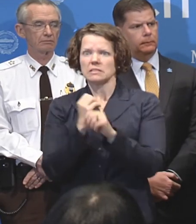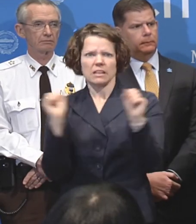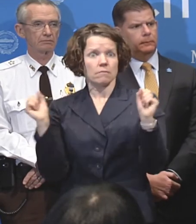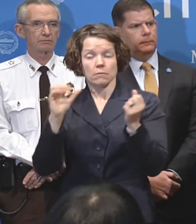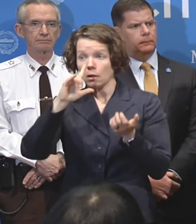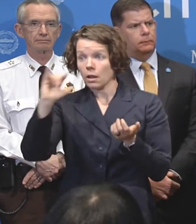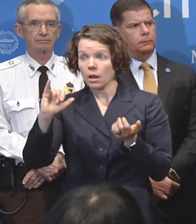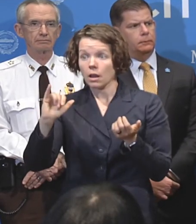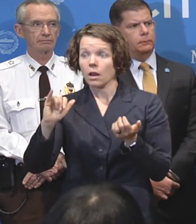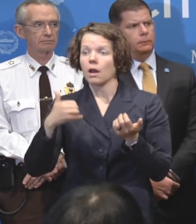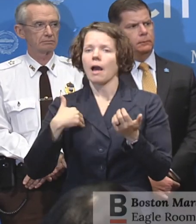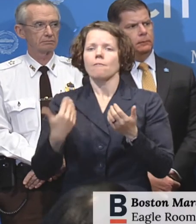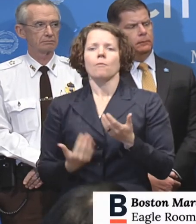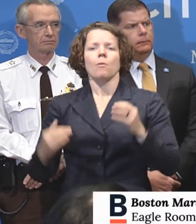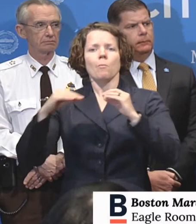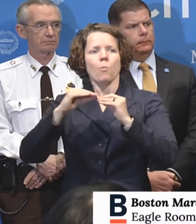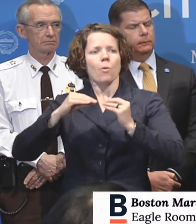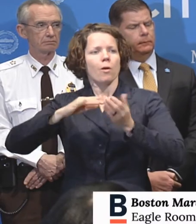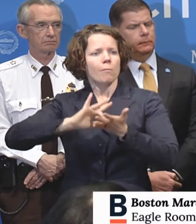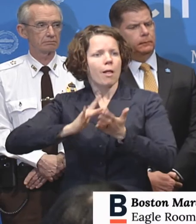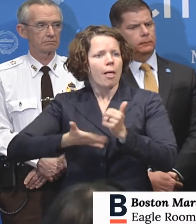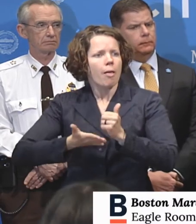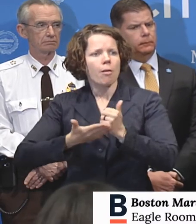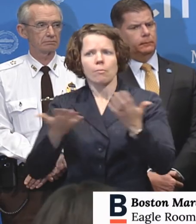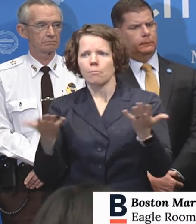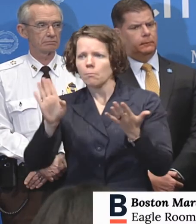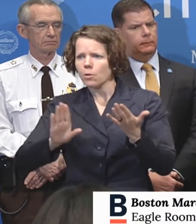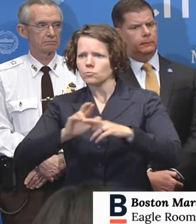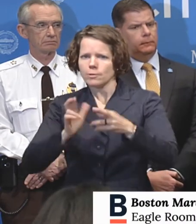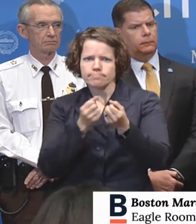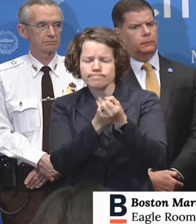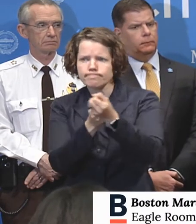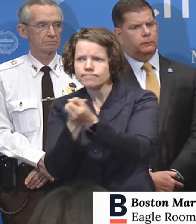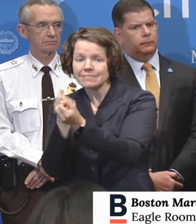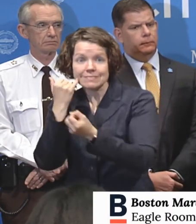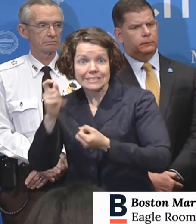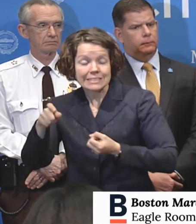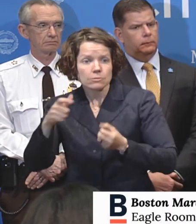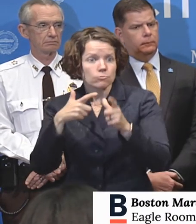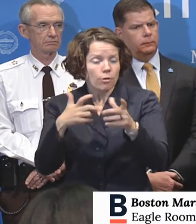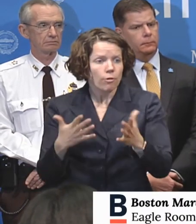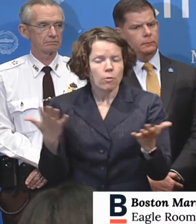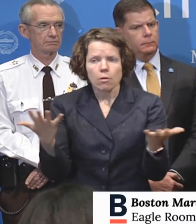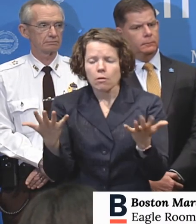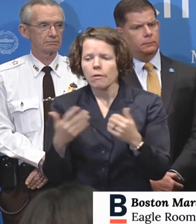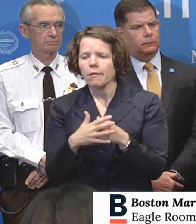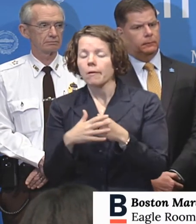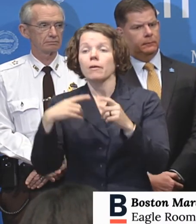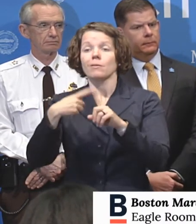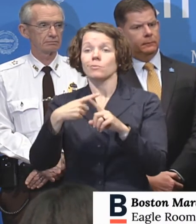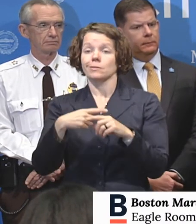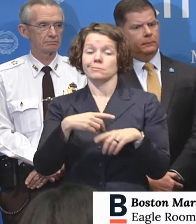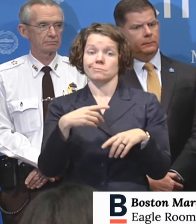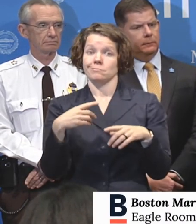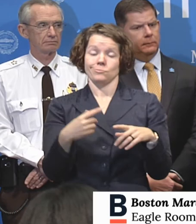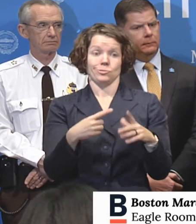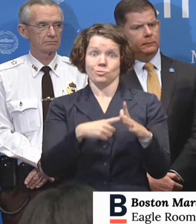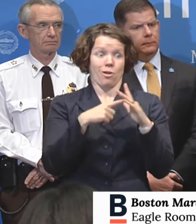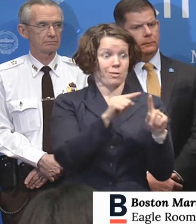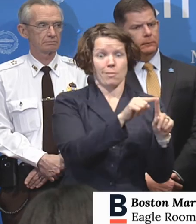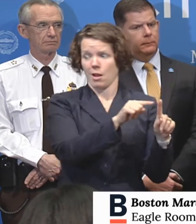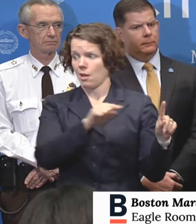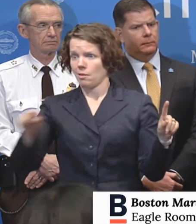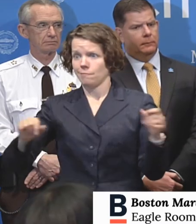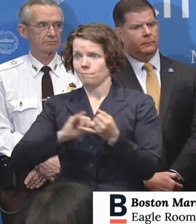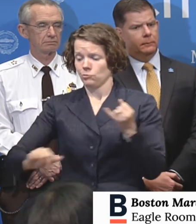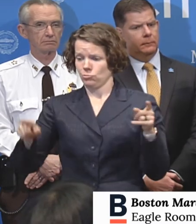facilities here in Boston and along the course, and providing a great many buses to